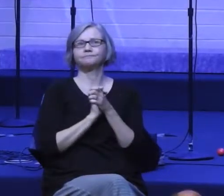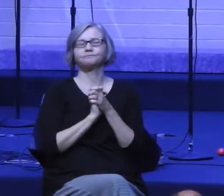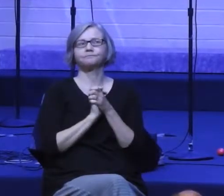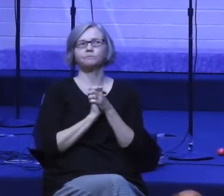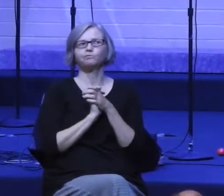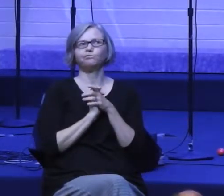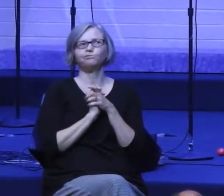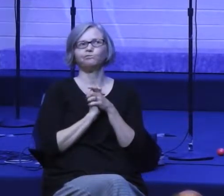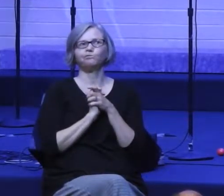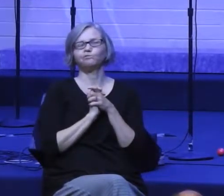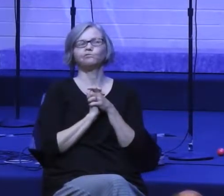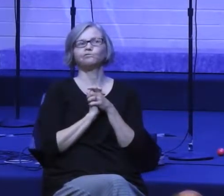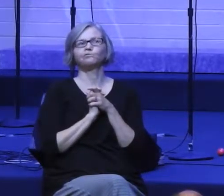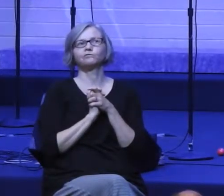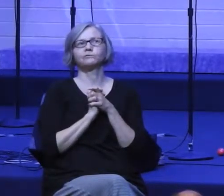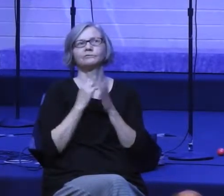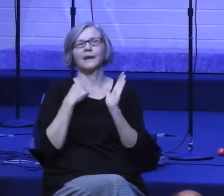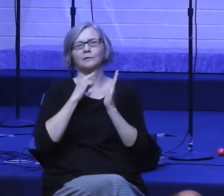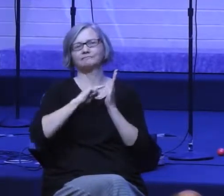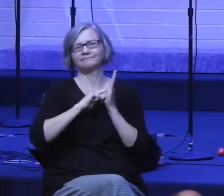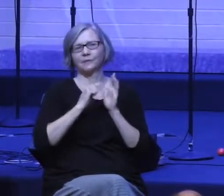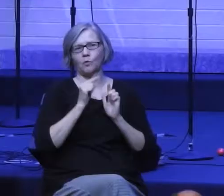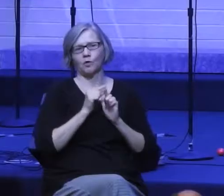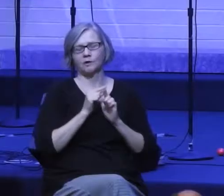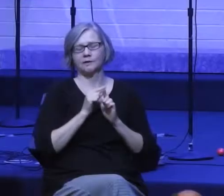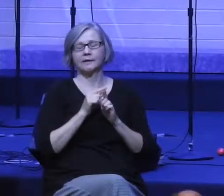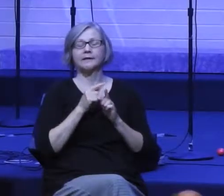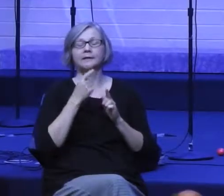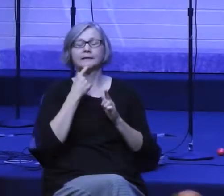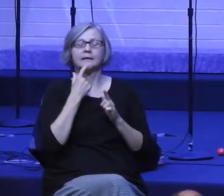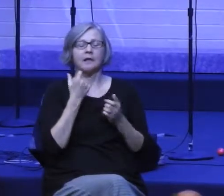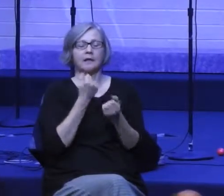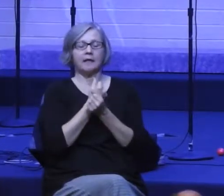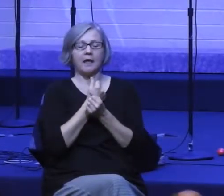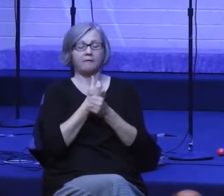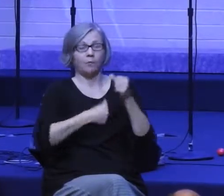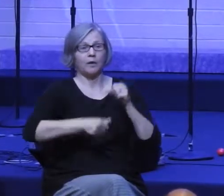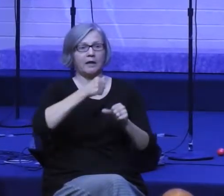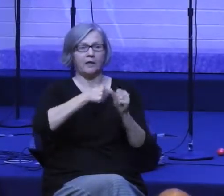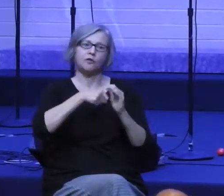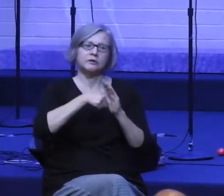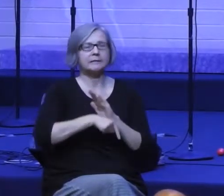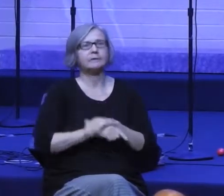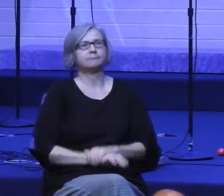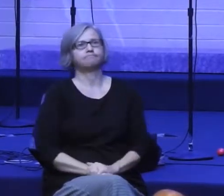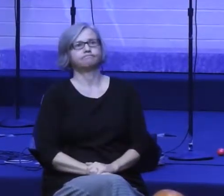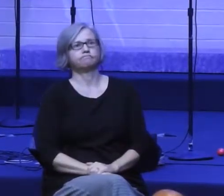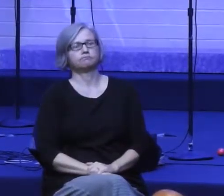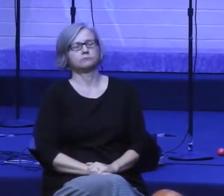Are we willing to place love above all?